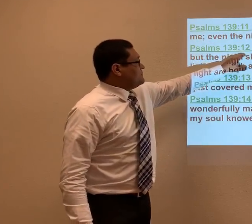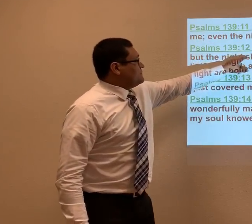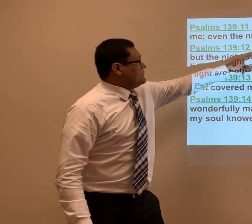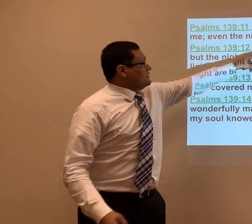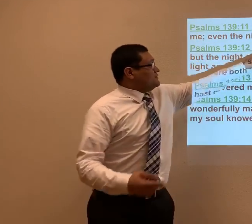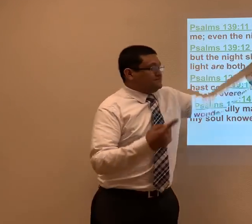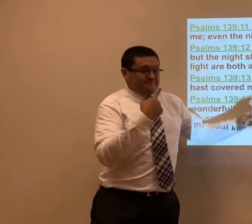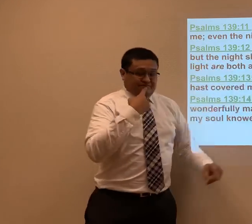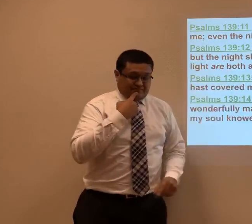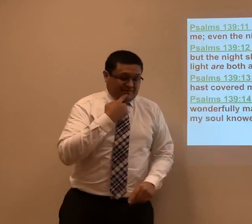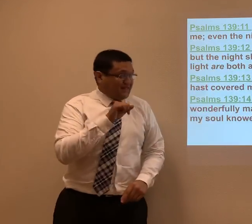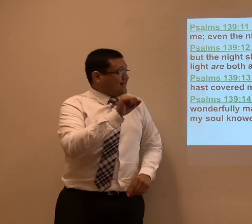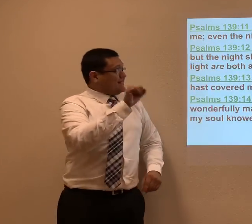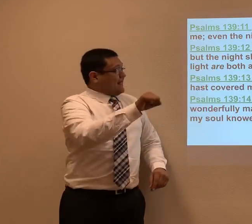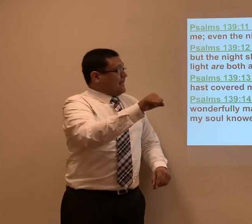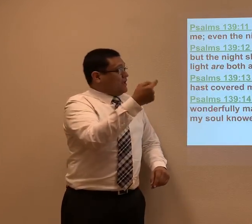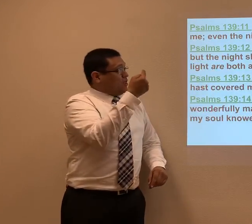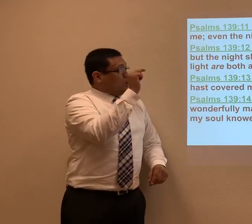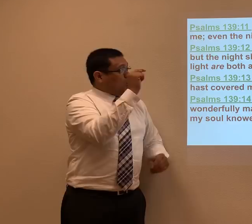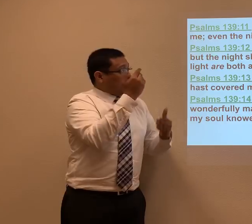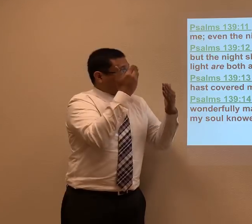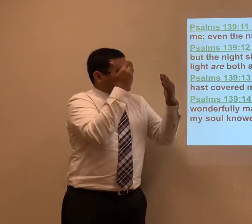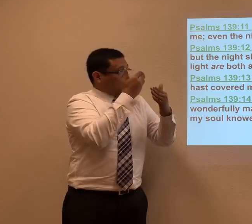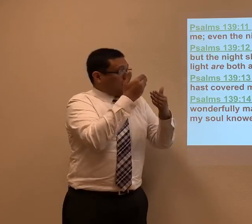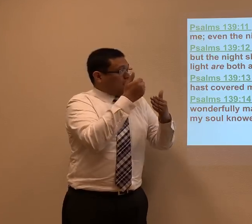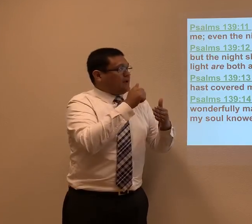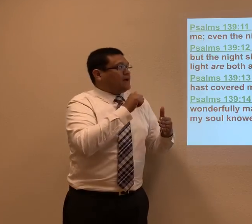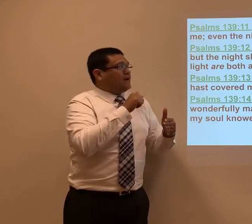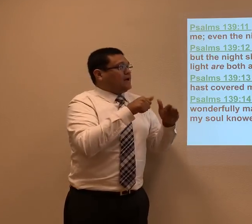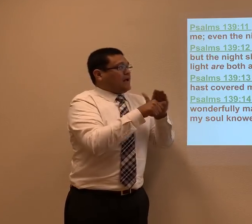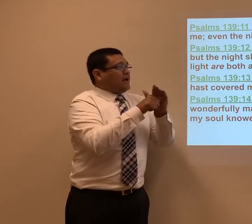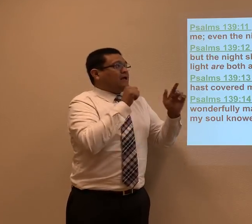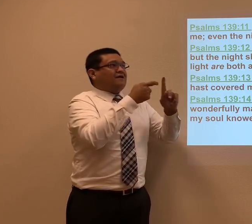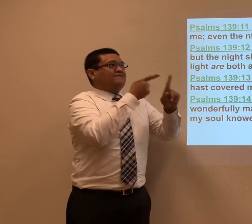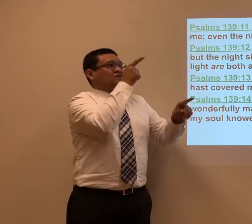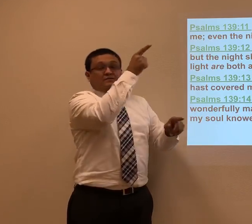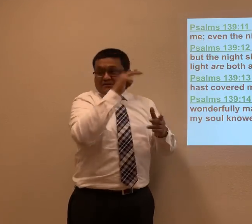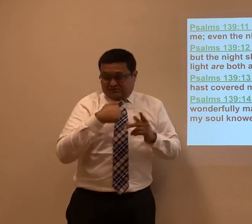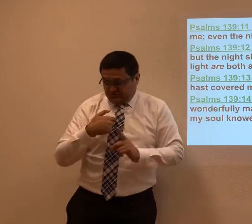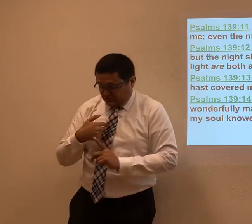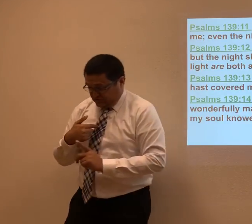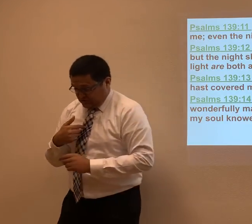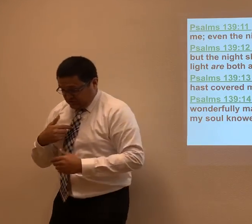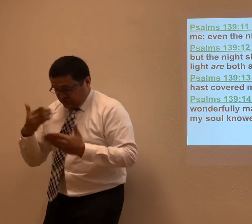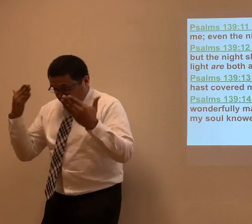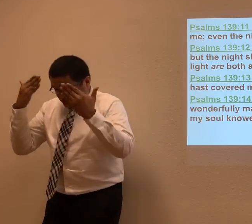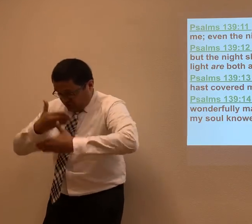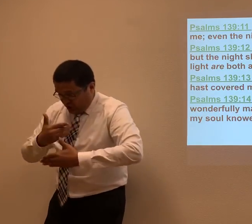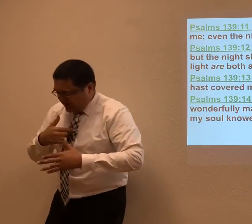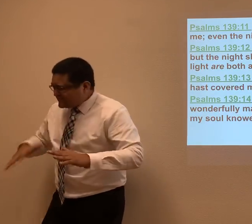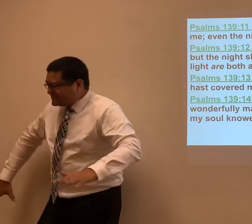Verse 12 says, yea, the darkness hideth not from thee.